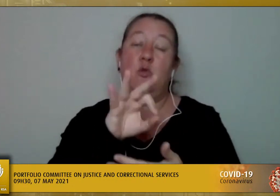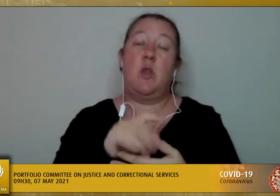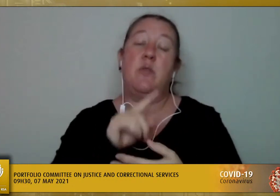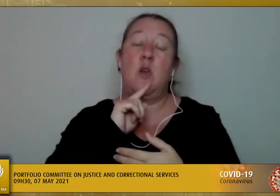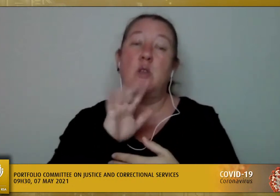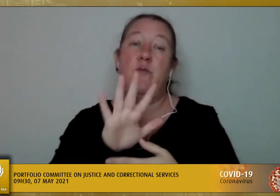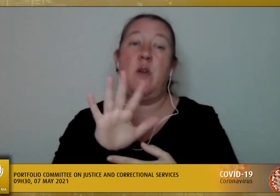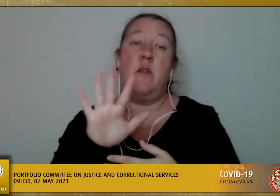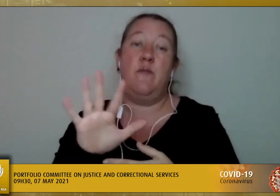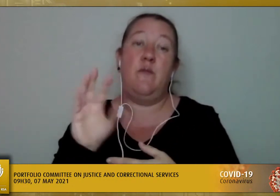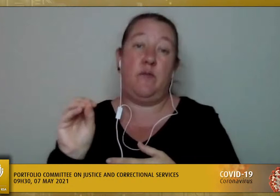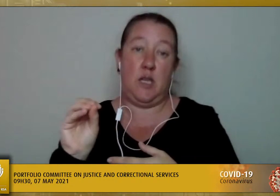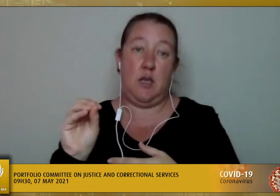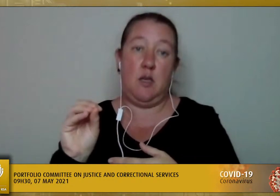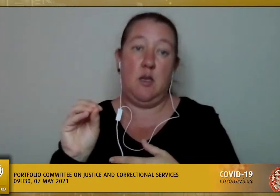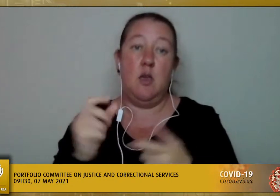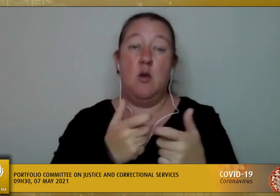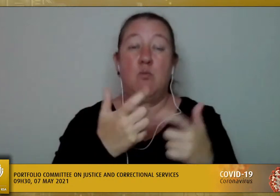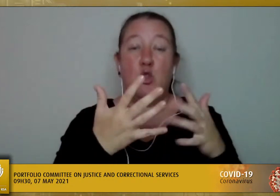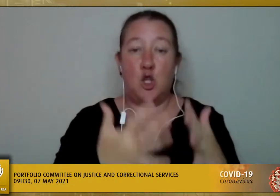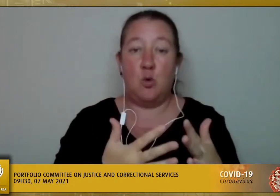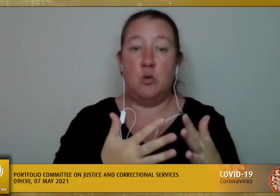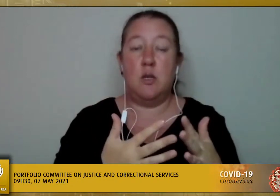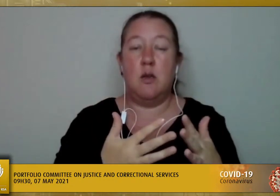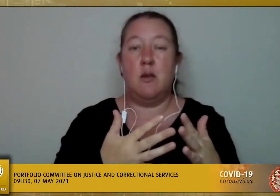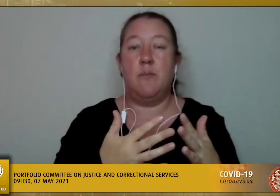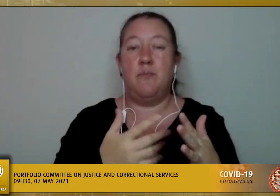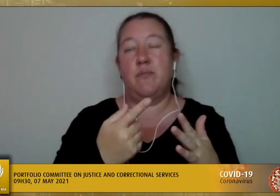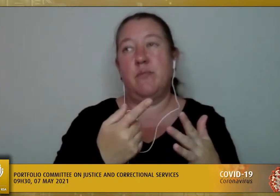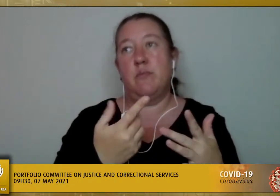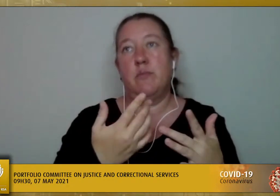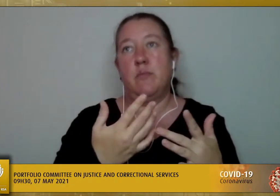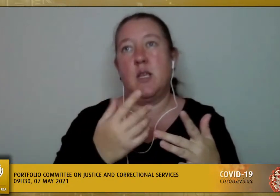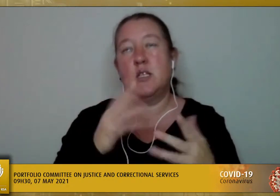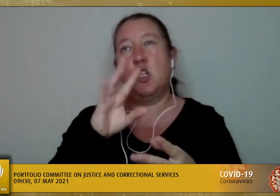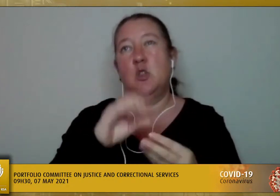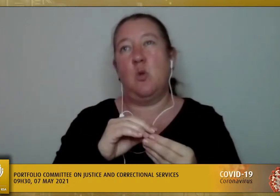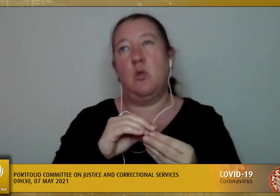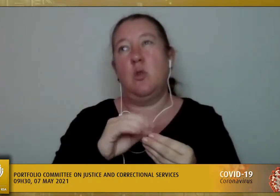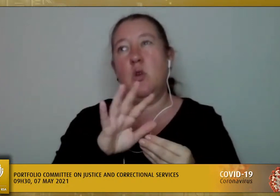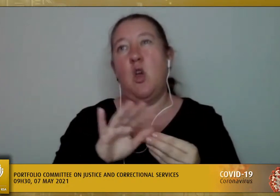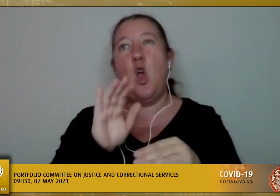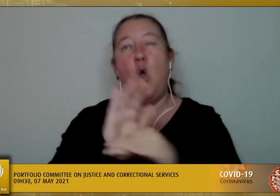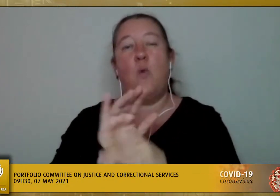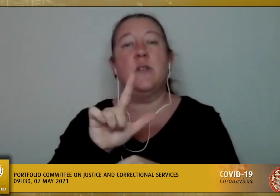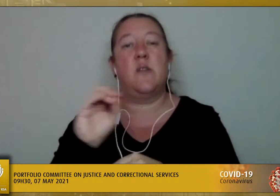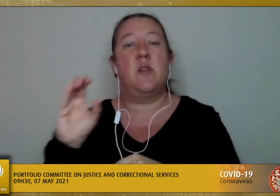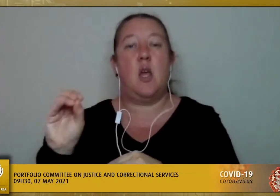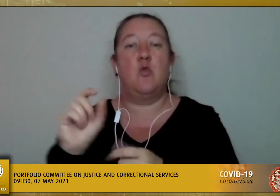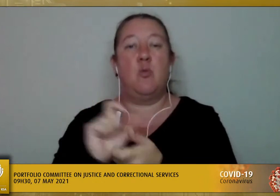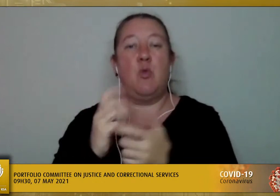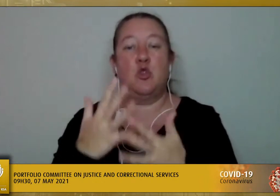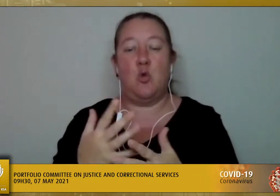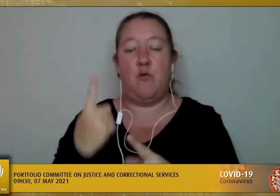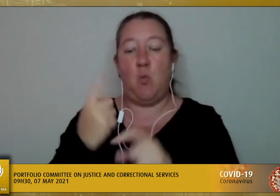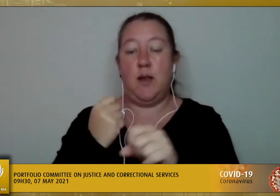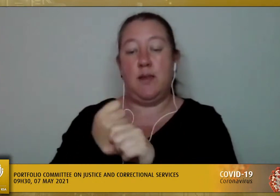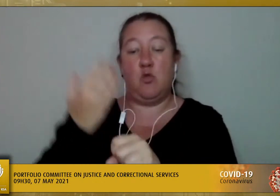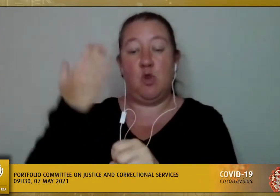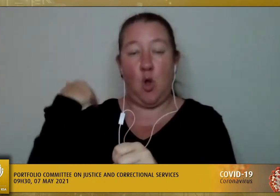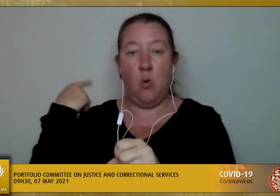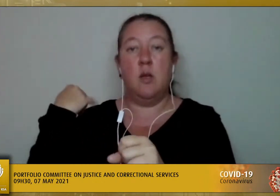3550 prosecutors uh which is up a total of about seven just over 700 prosecutors from one year ago and that's